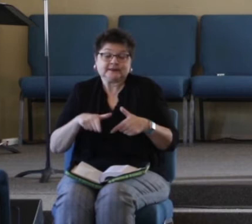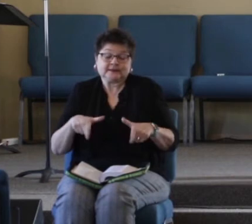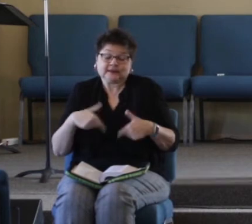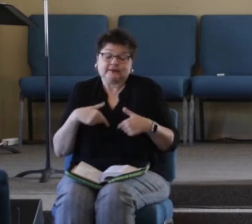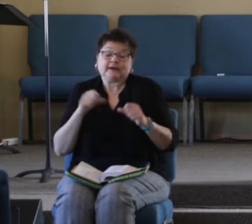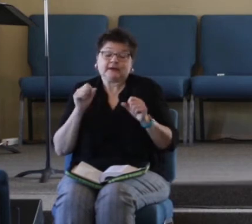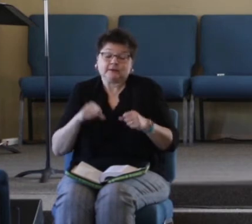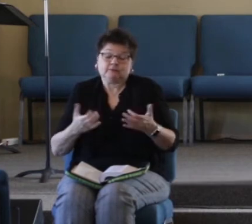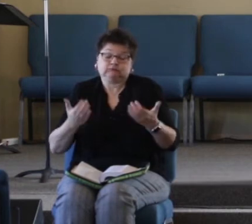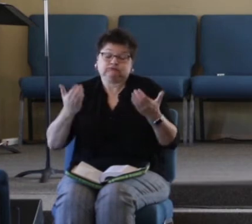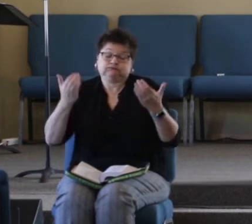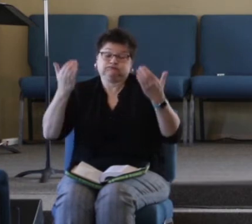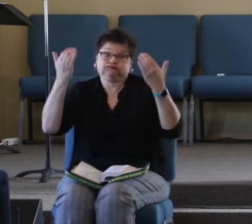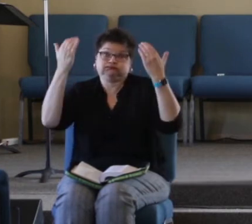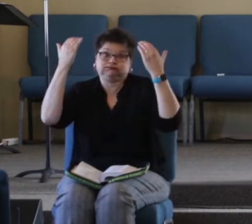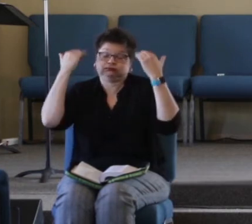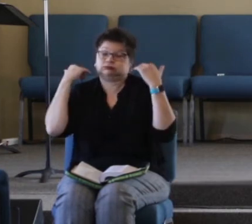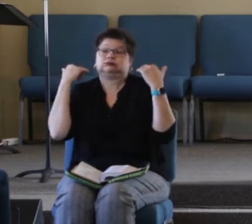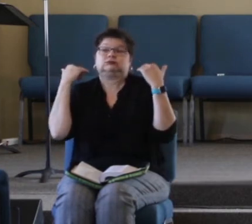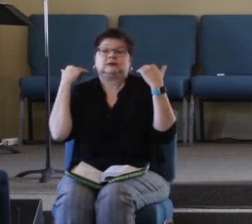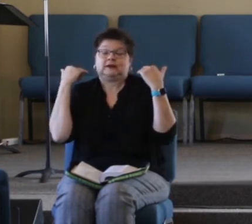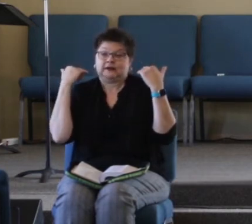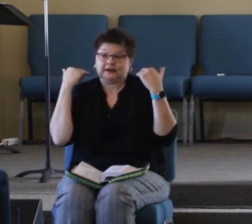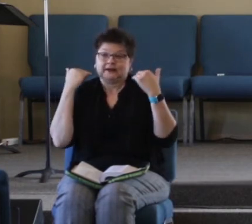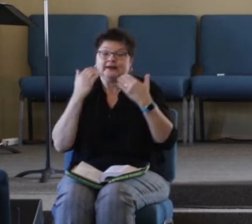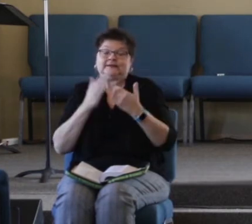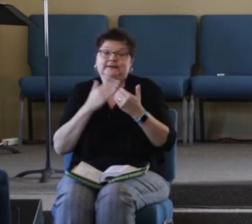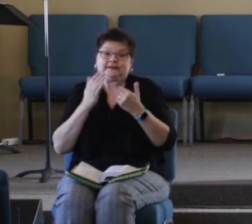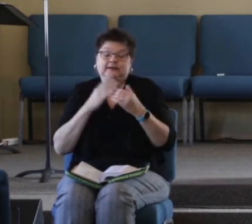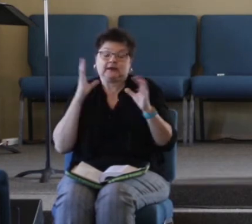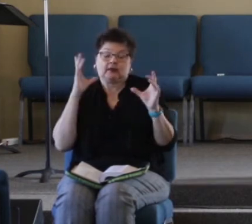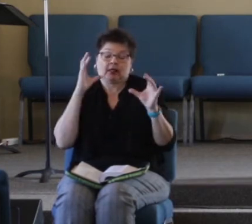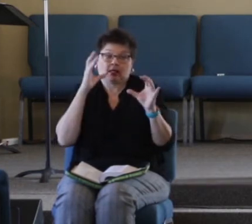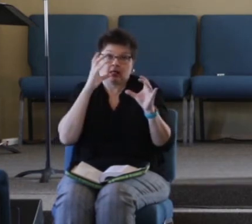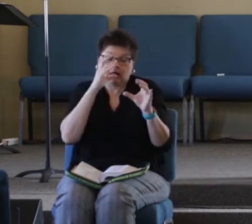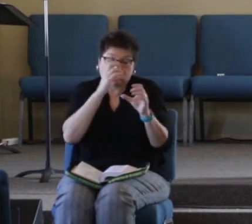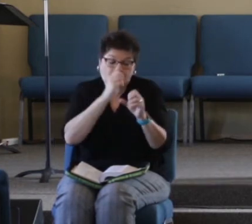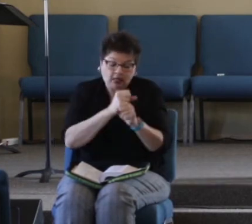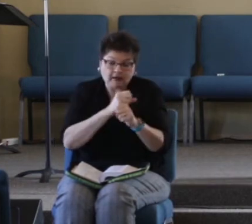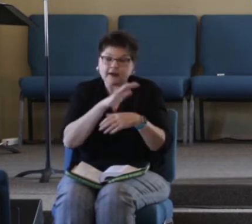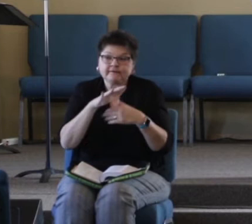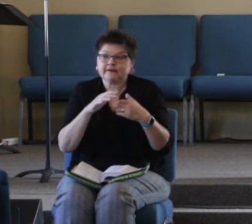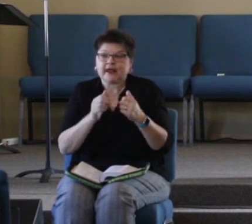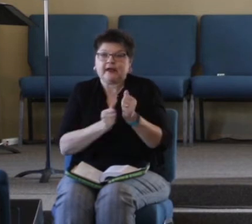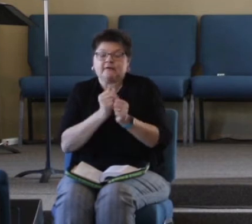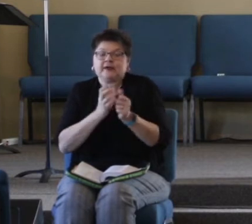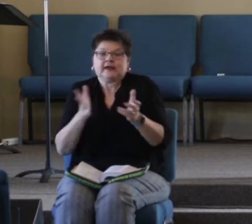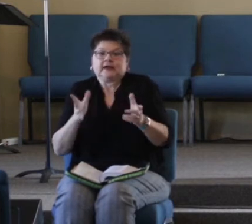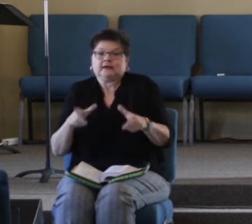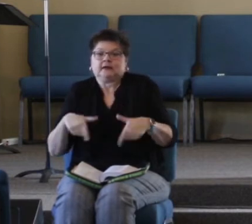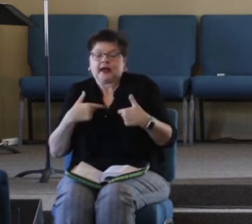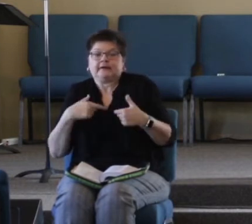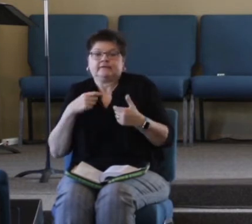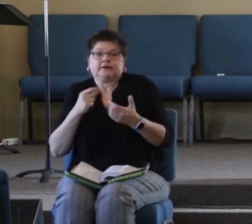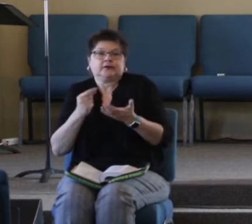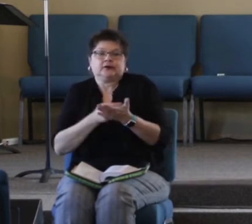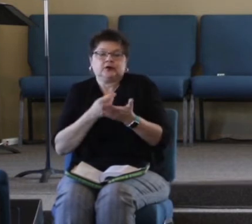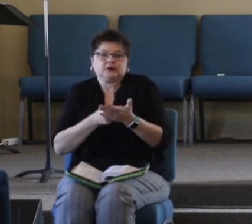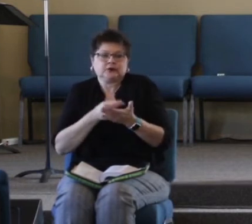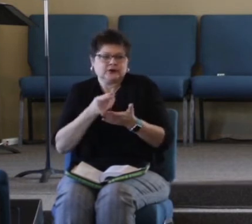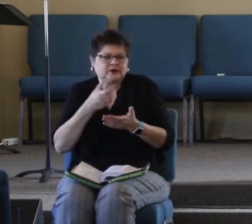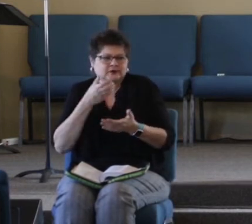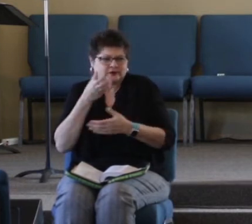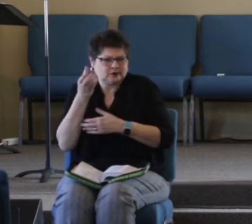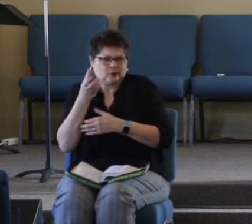if we're not careful. It's easy to get wrapped up in all the minutiae, all the news. Do you guys watch a